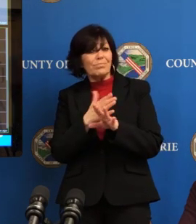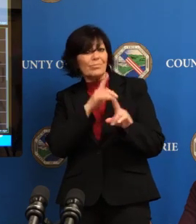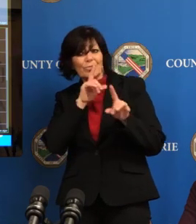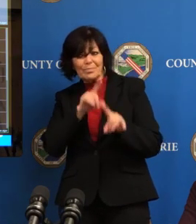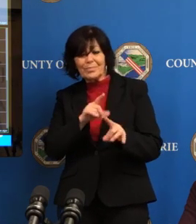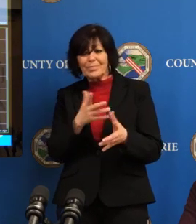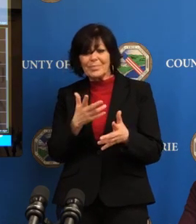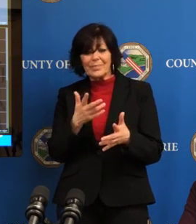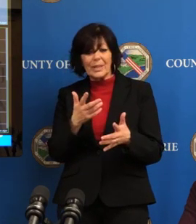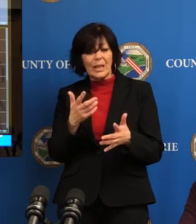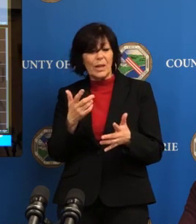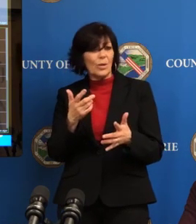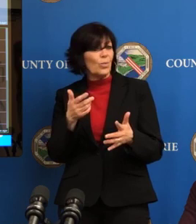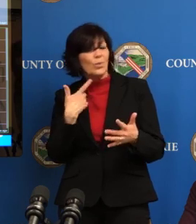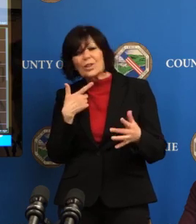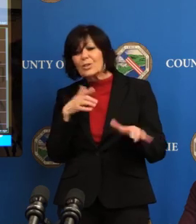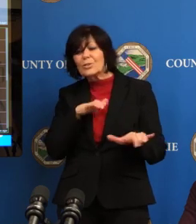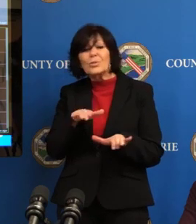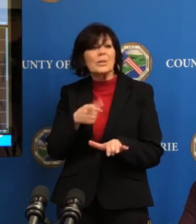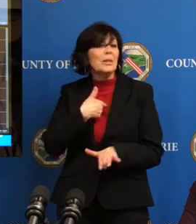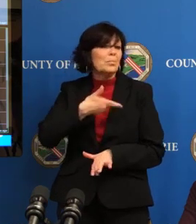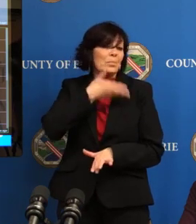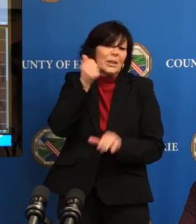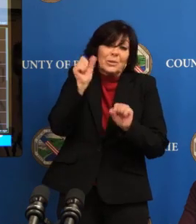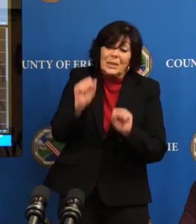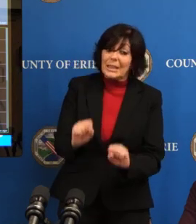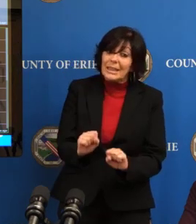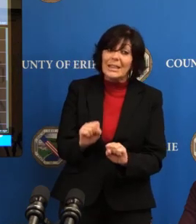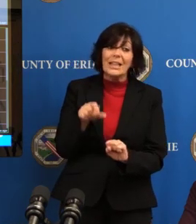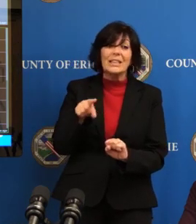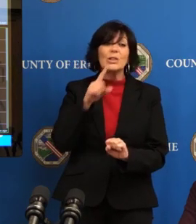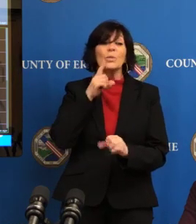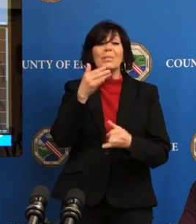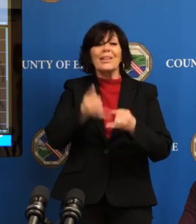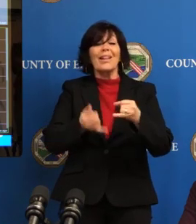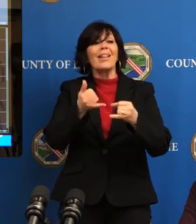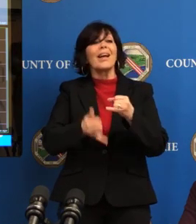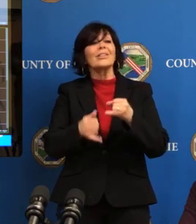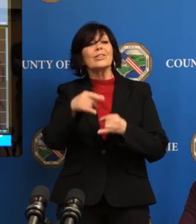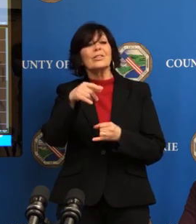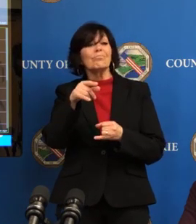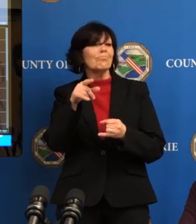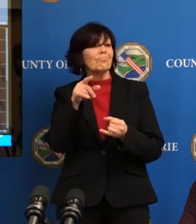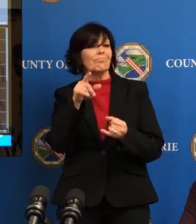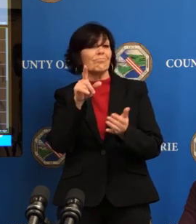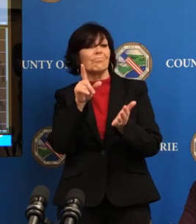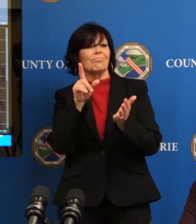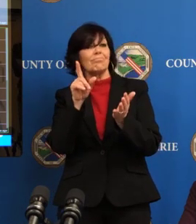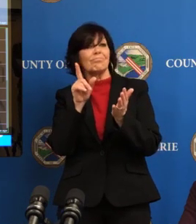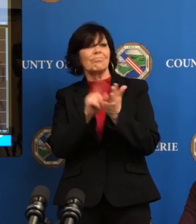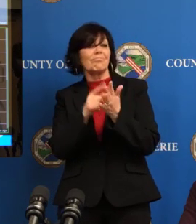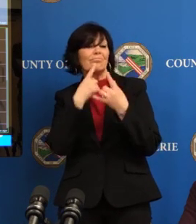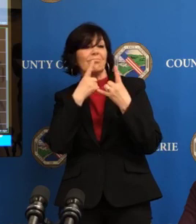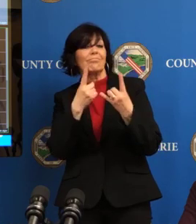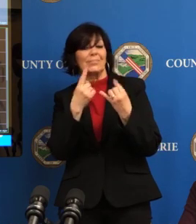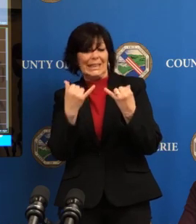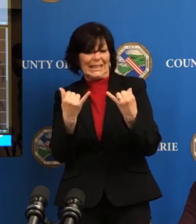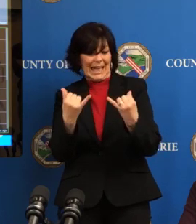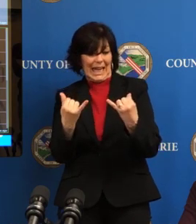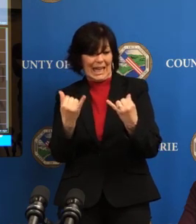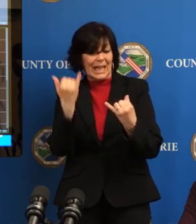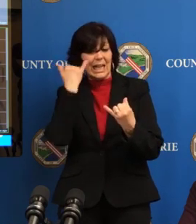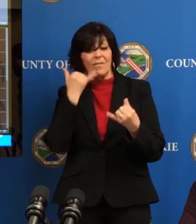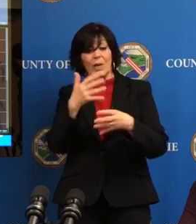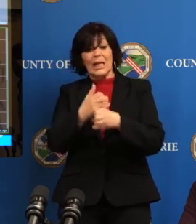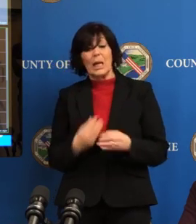and attack this as best as we can. This will be the last press briefing for the day, though we will continue to update things. If we get